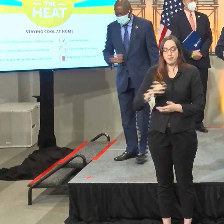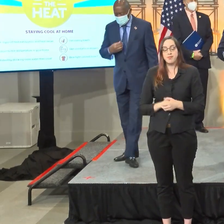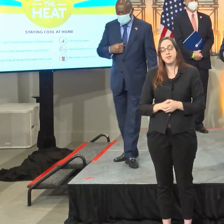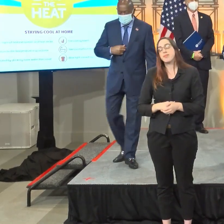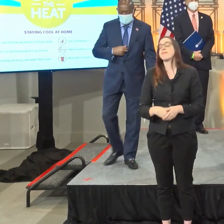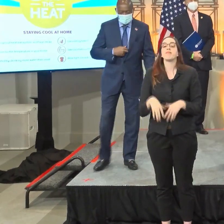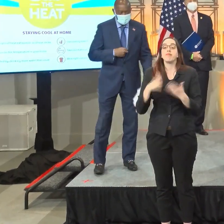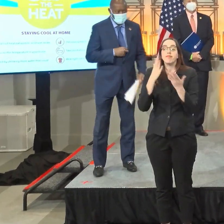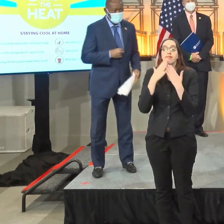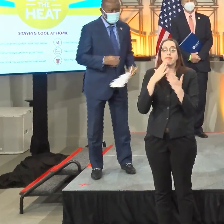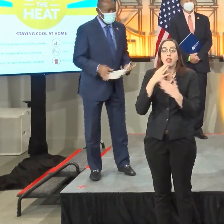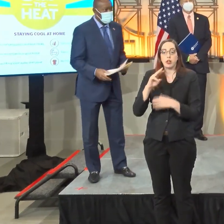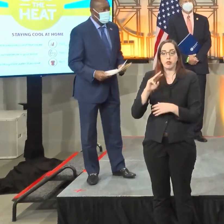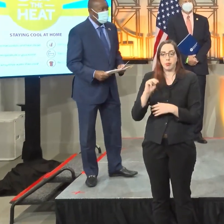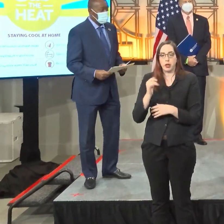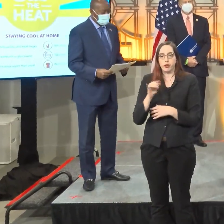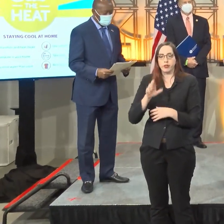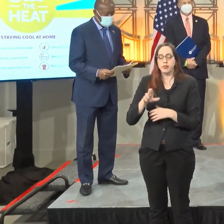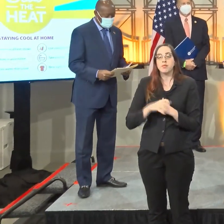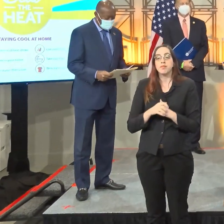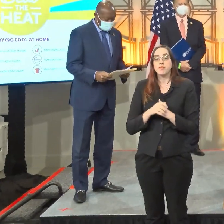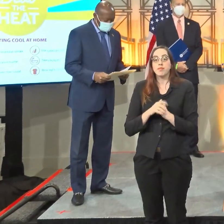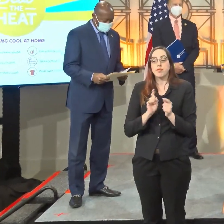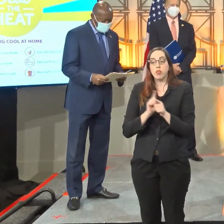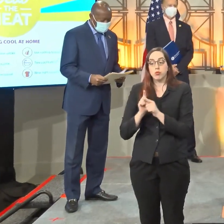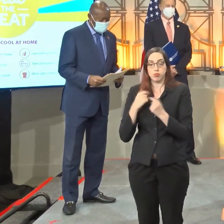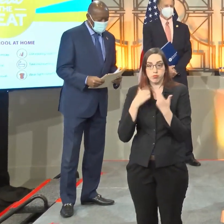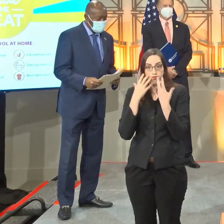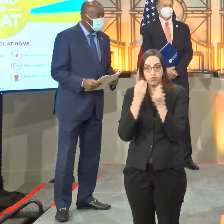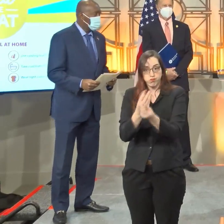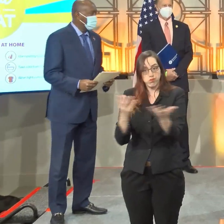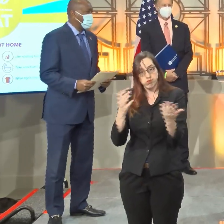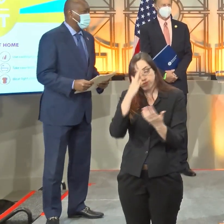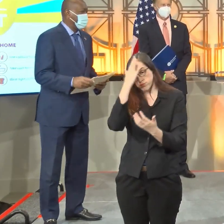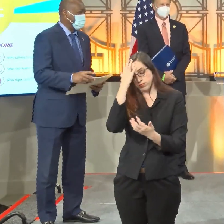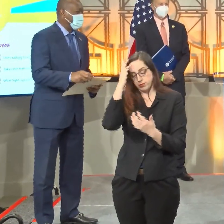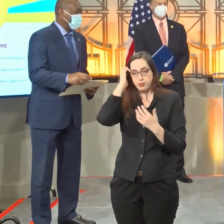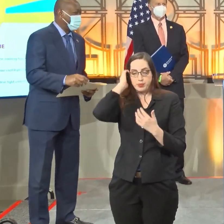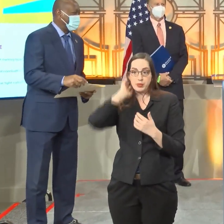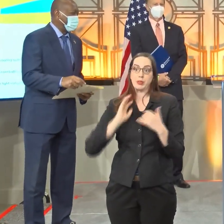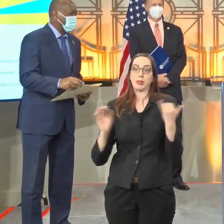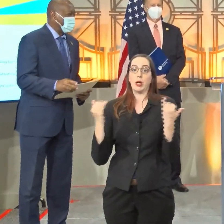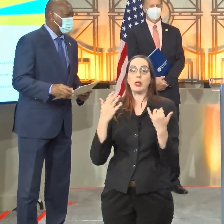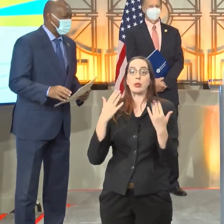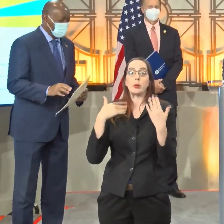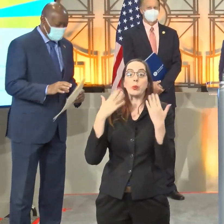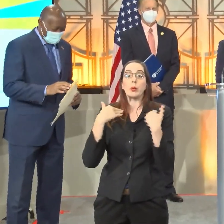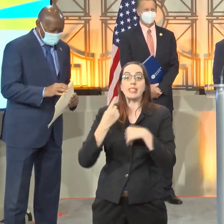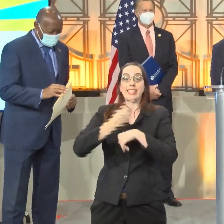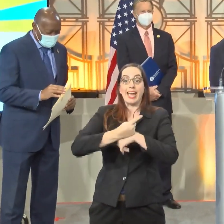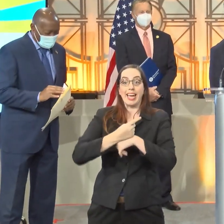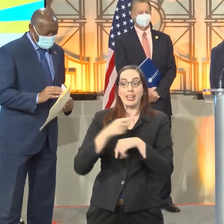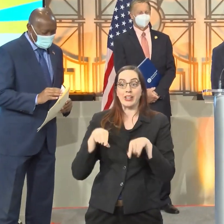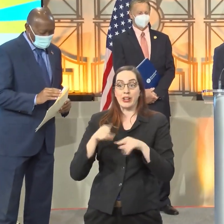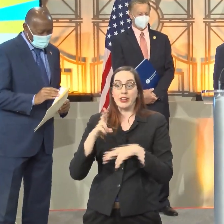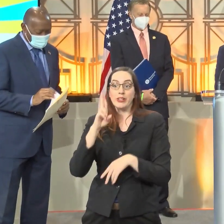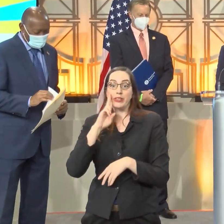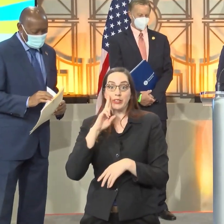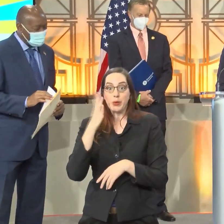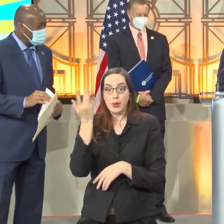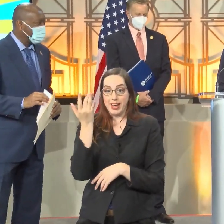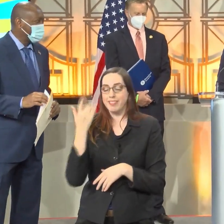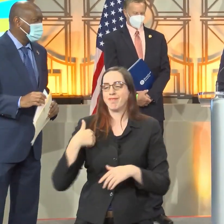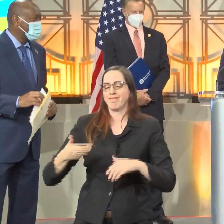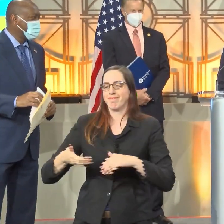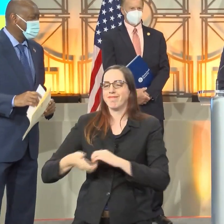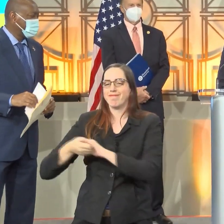Thank you, Mayor. And I also want to say it's a cool day in Houston when you can have this